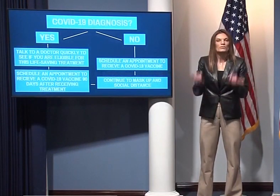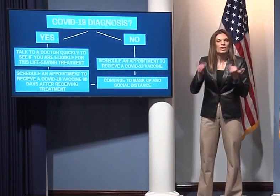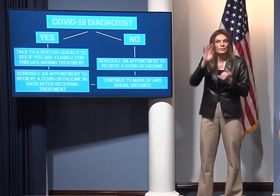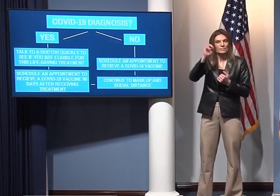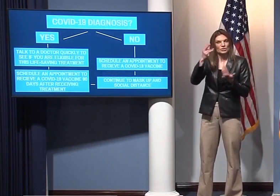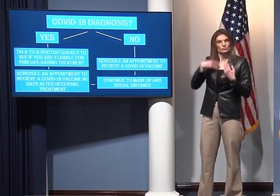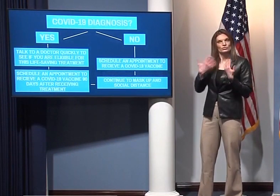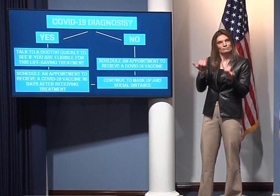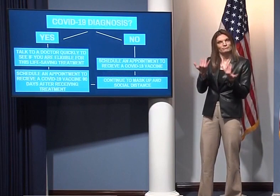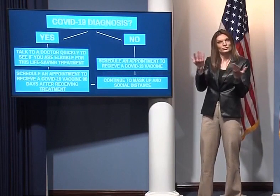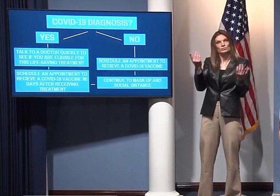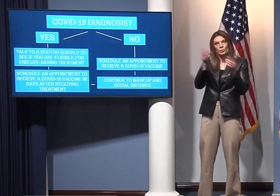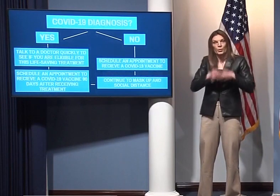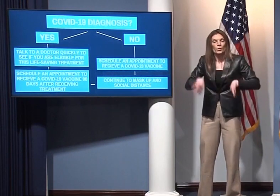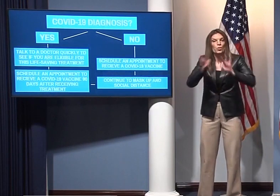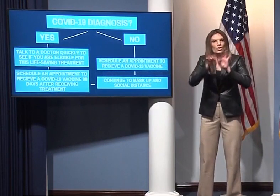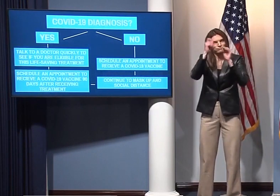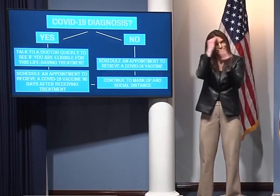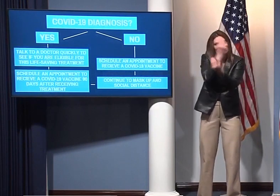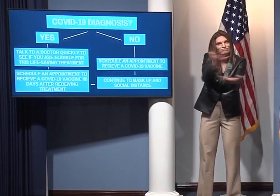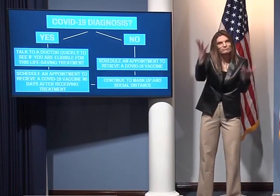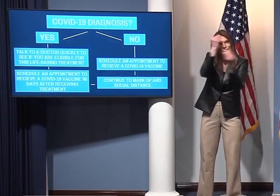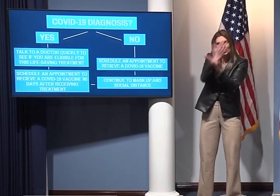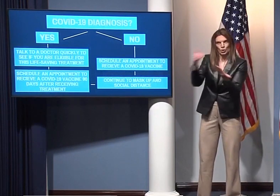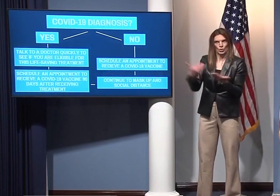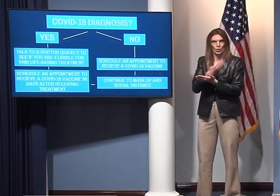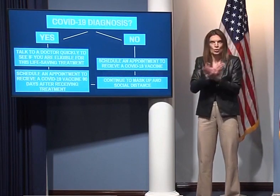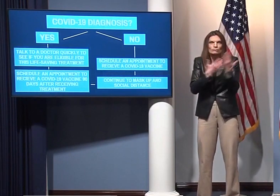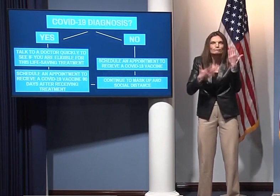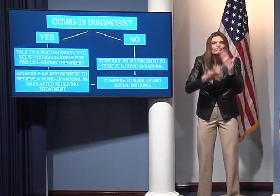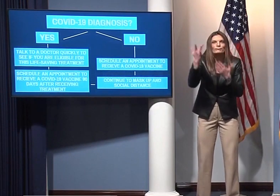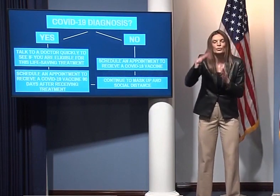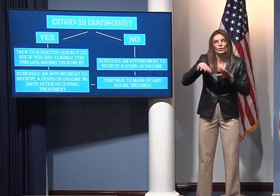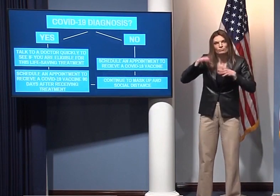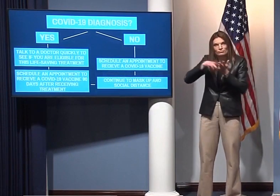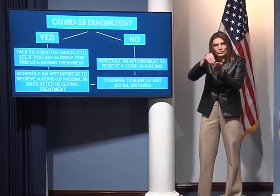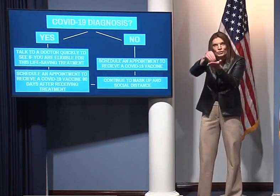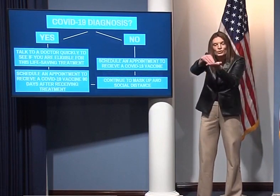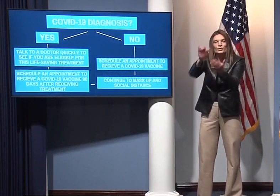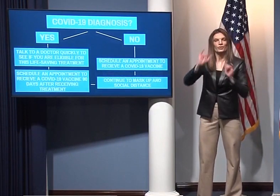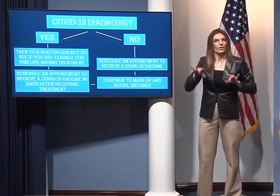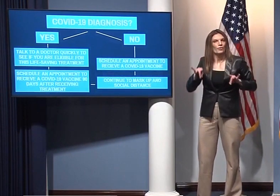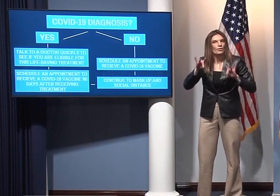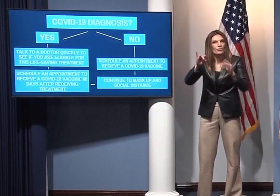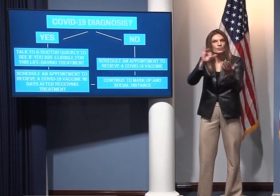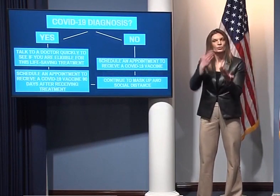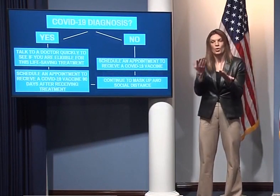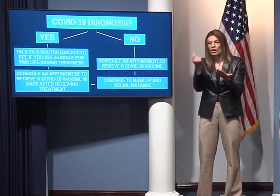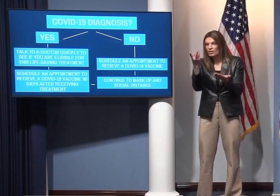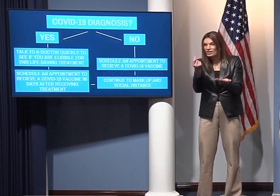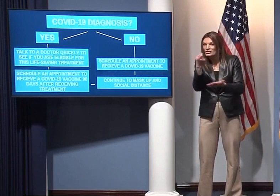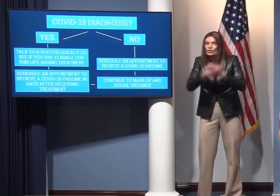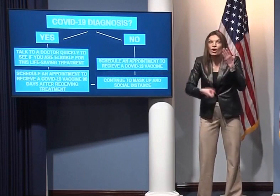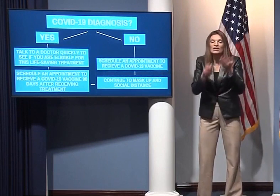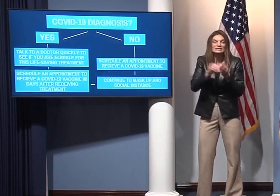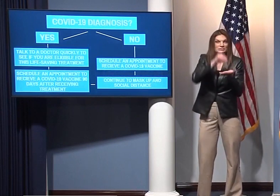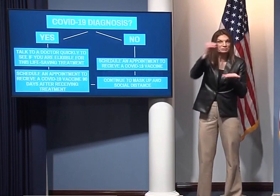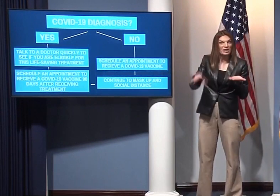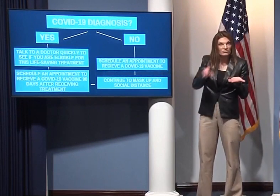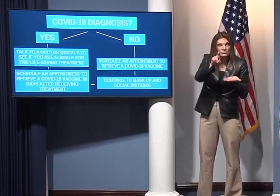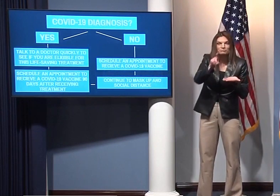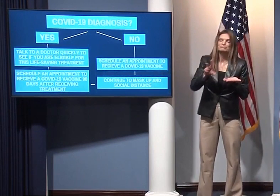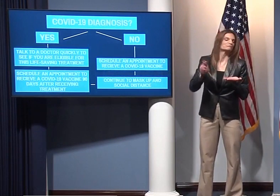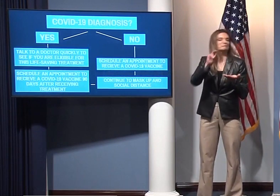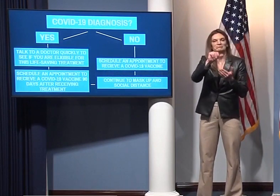spreading awareness of these treatments and taking steps to make them available to all Michiganders where they are at no cost. Currently,